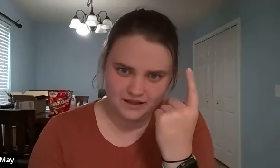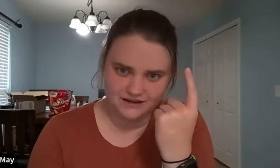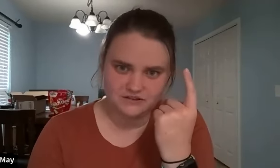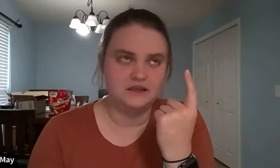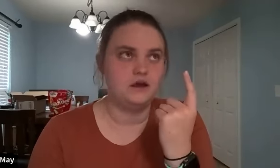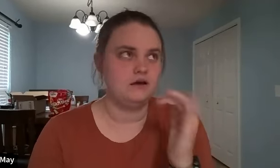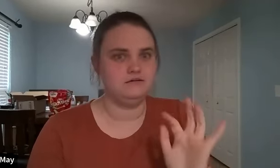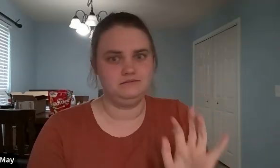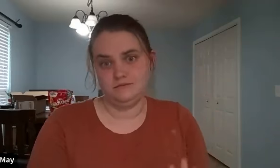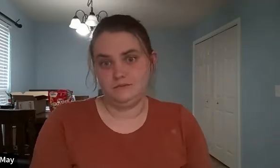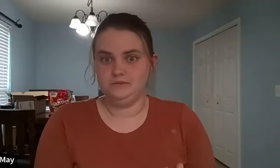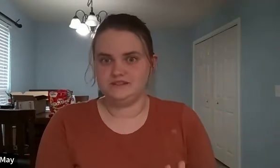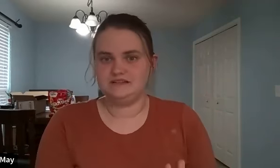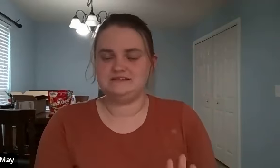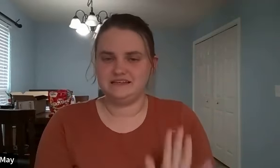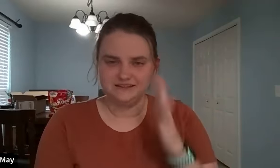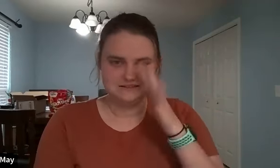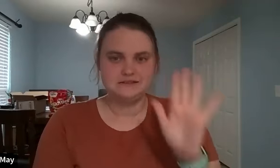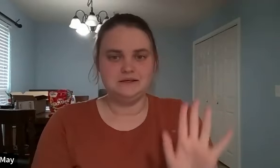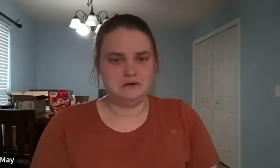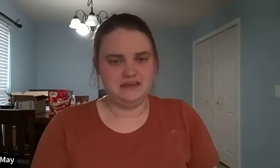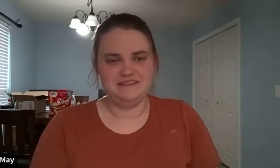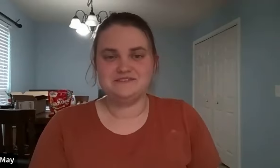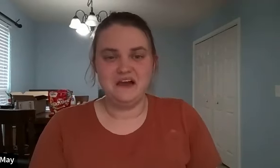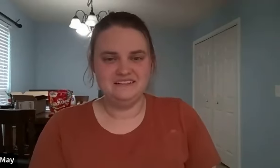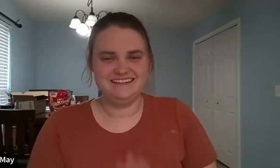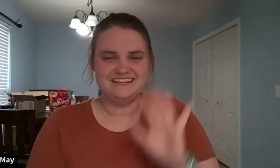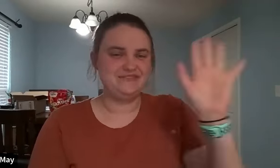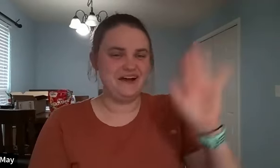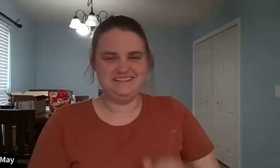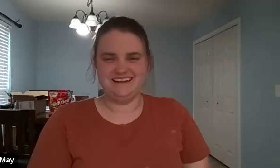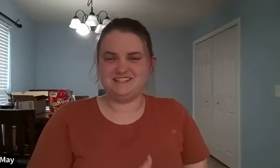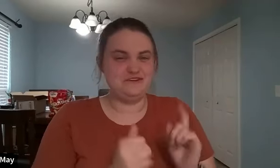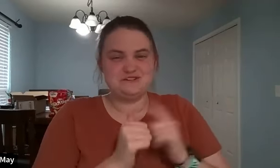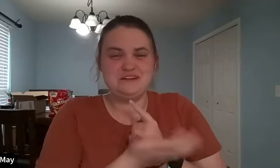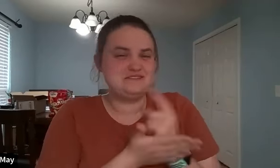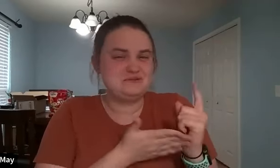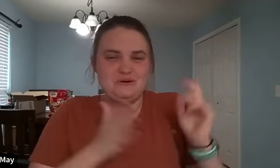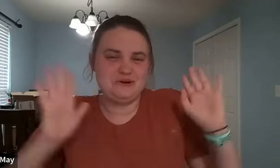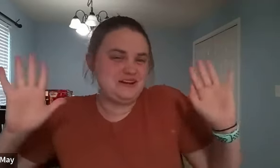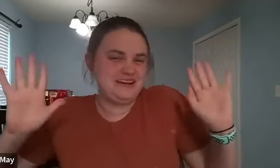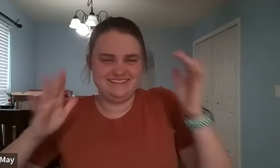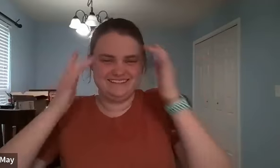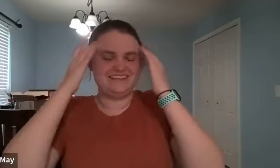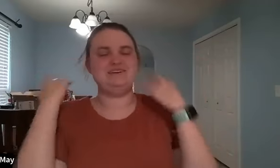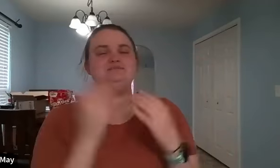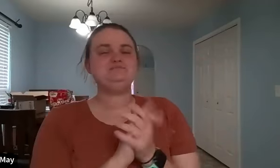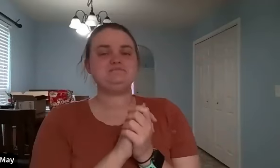1. And they're like, oh, whoops. And I was like, okay, that's fine. It's fine. It's the first week of school. We're good. So,